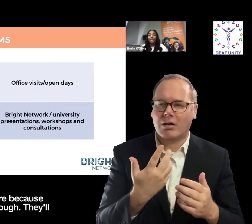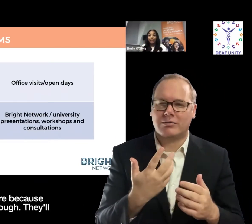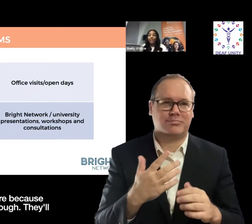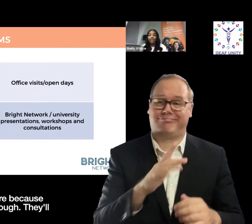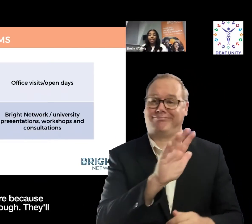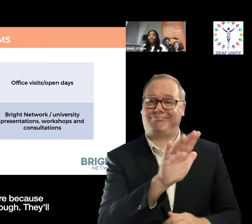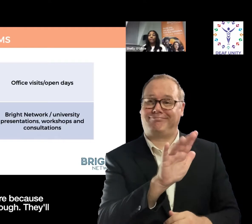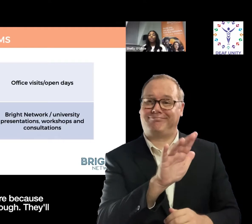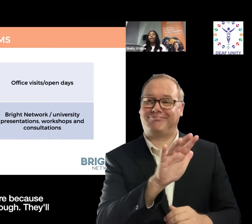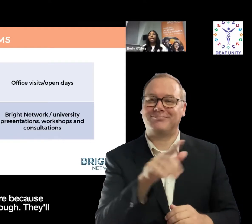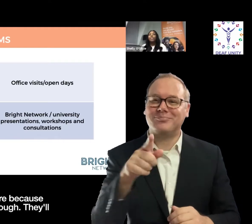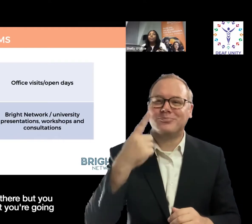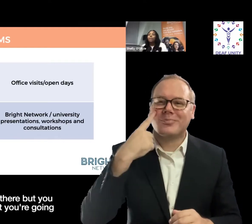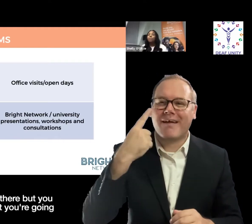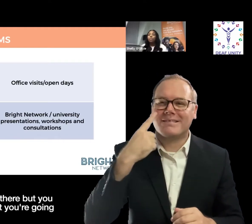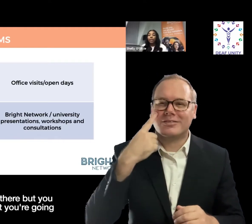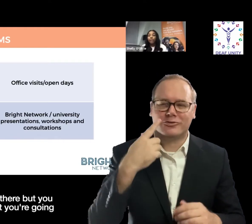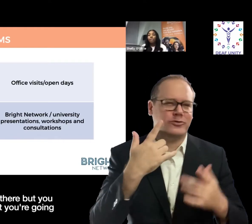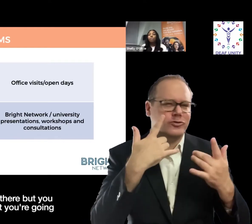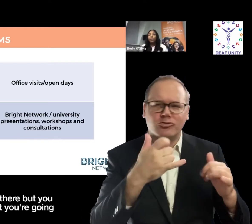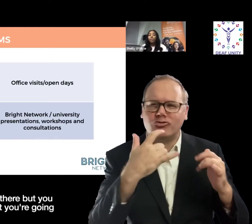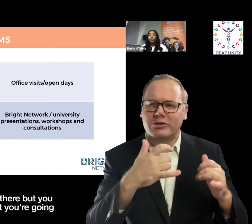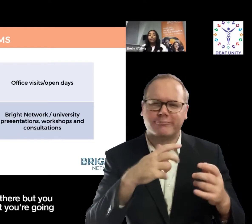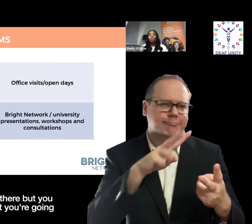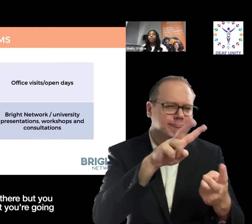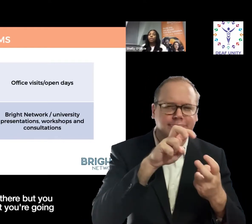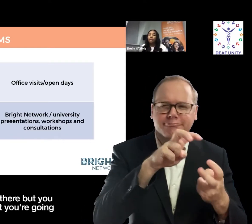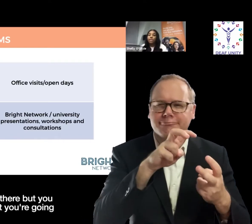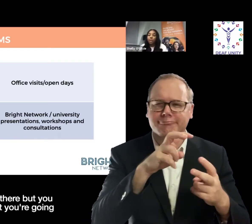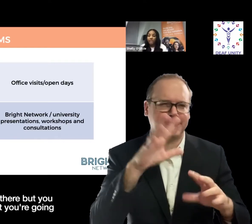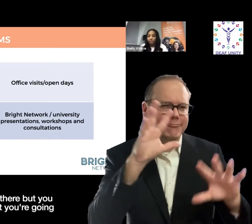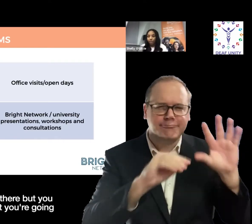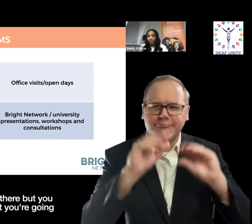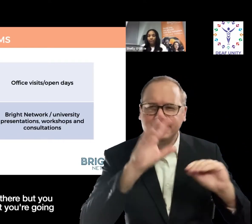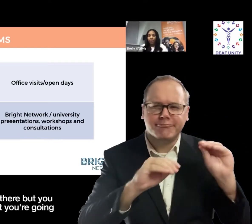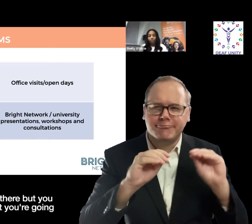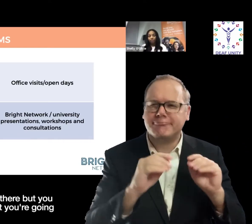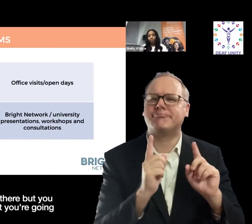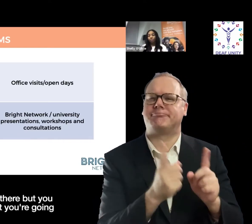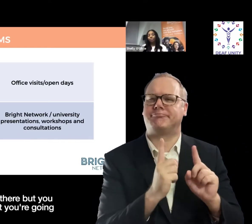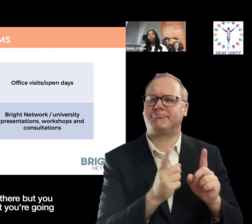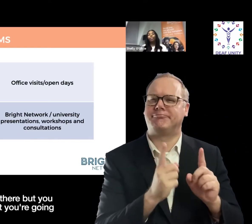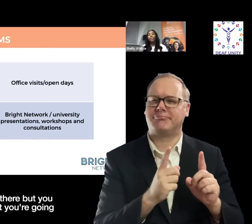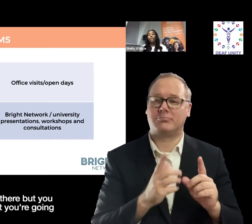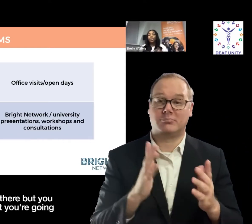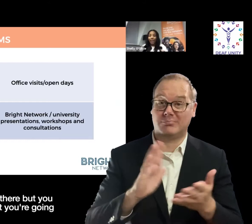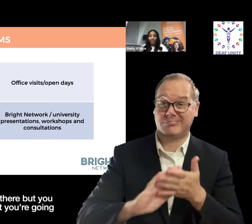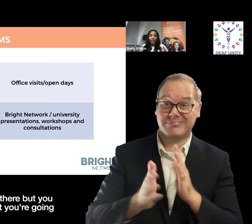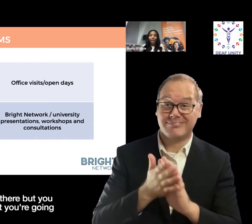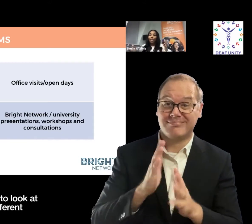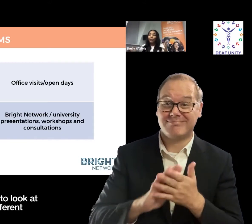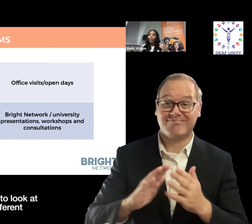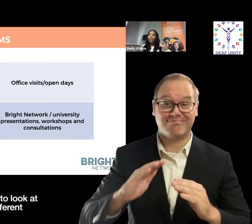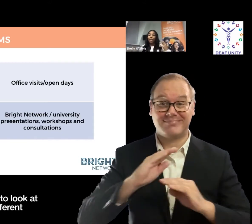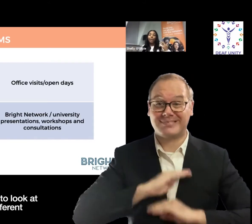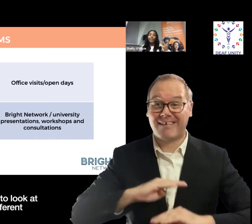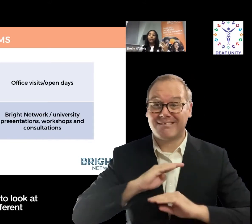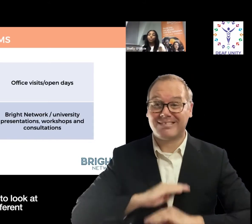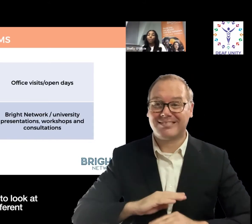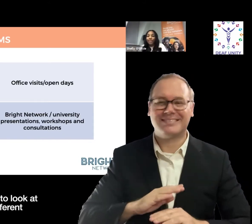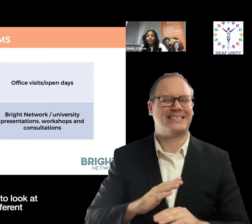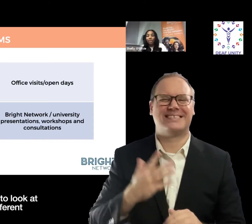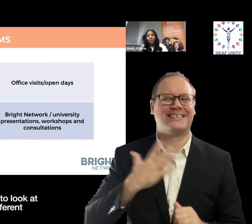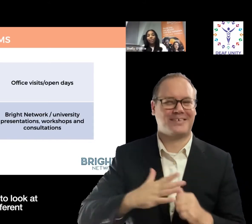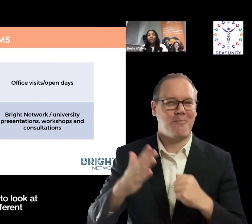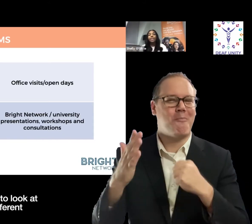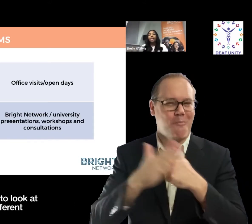be extensive enough. They'll give you really good information on there, but you need to go deeper than that. So next, you're going to want to go into